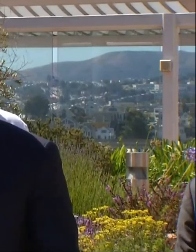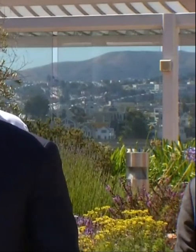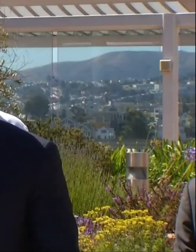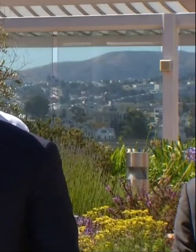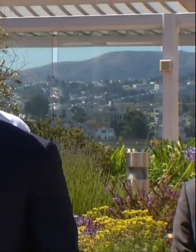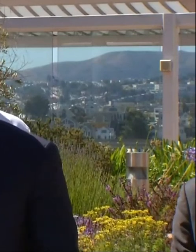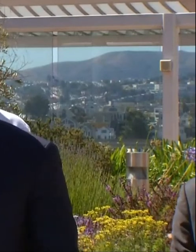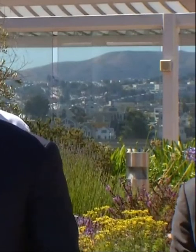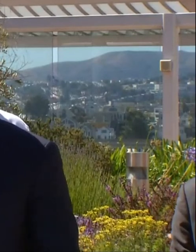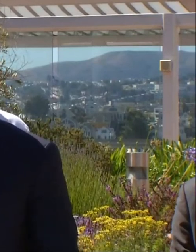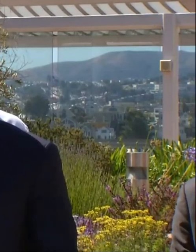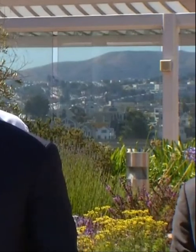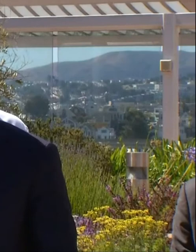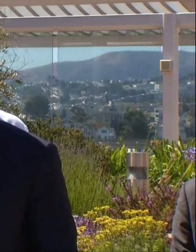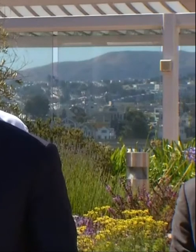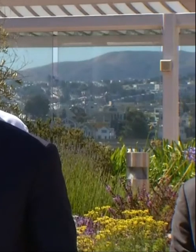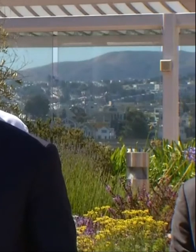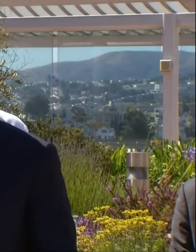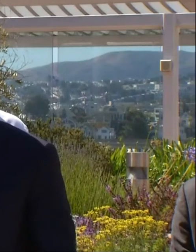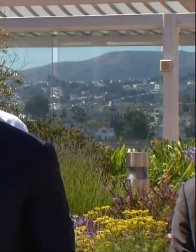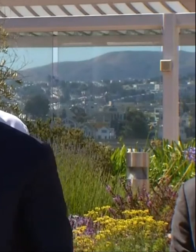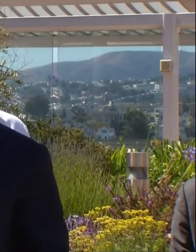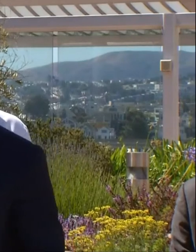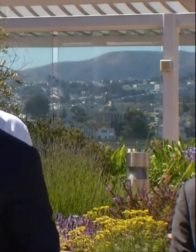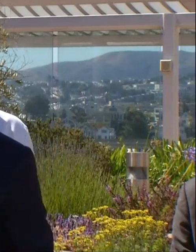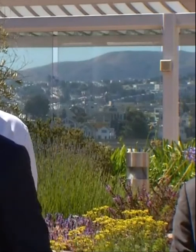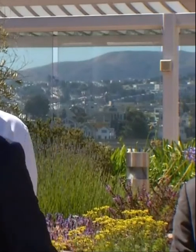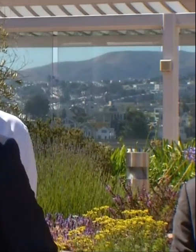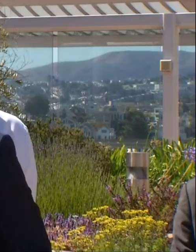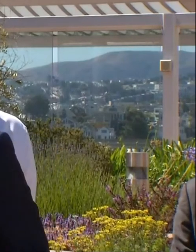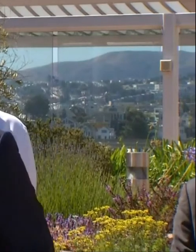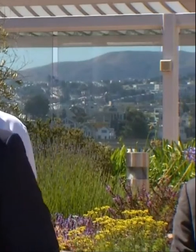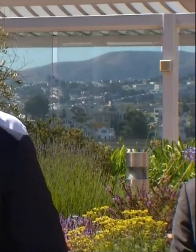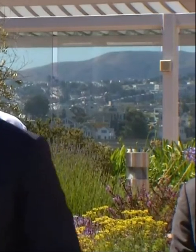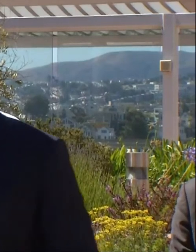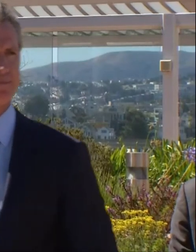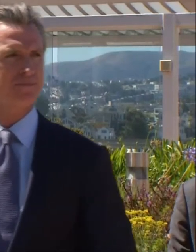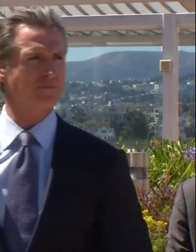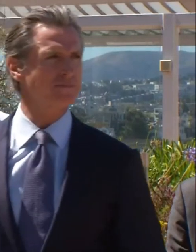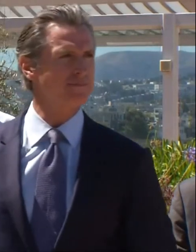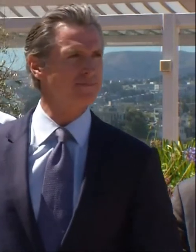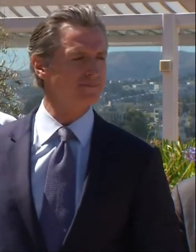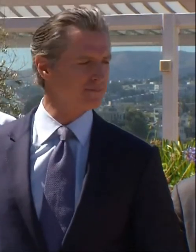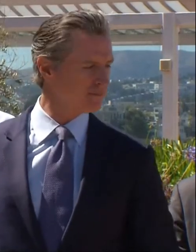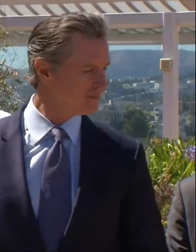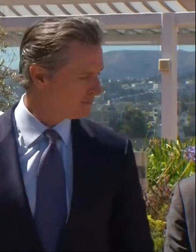and now looking forward to getting back to semblance of normalcy without occupancy constraints.